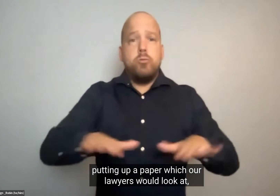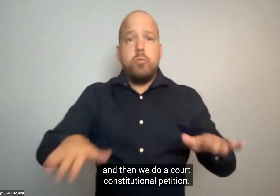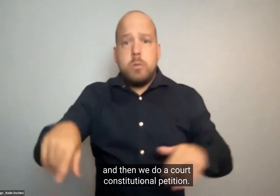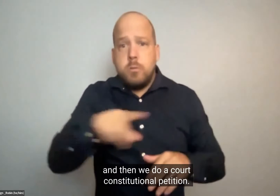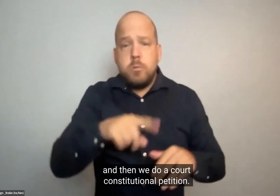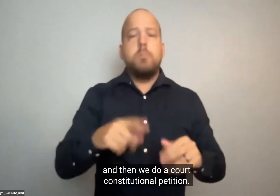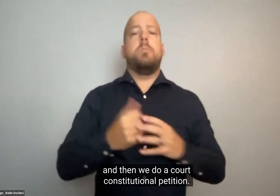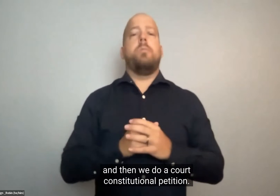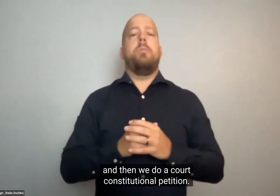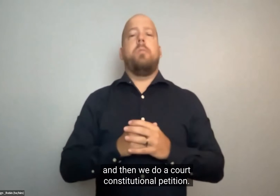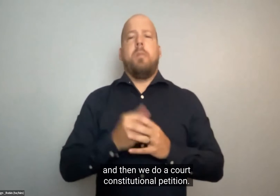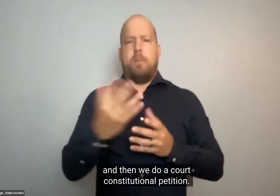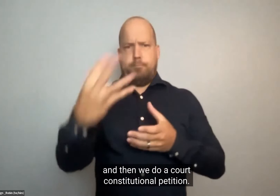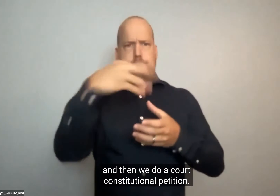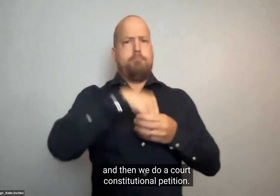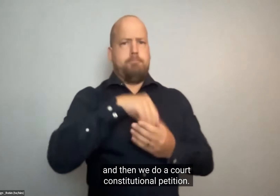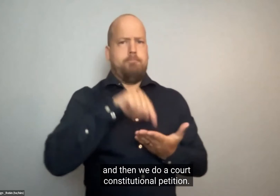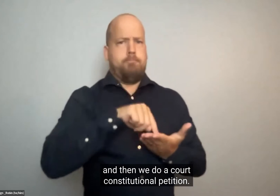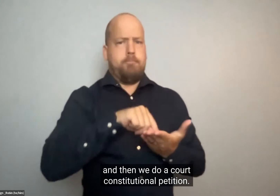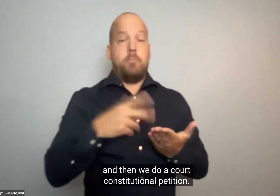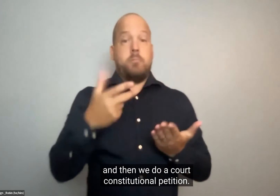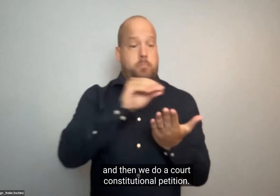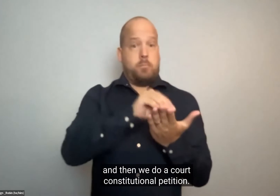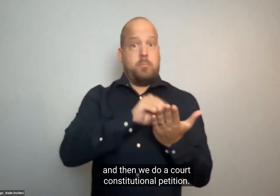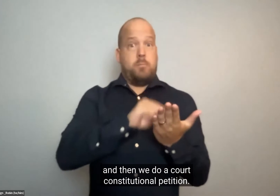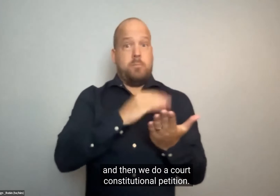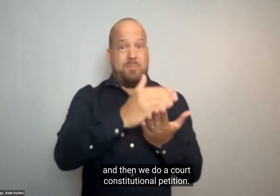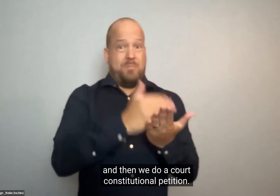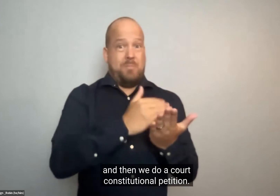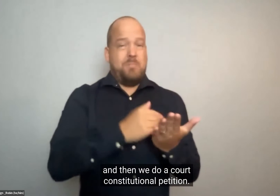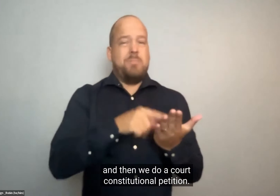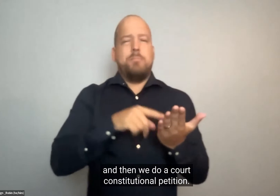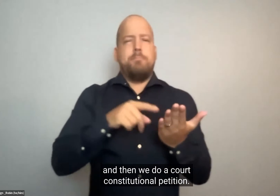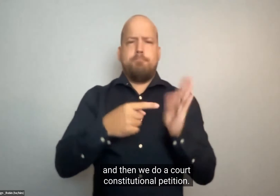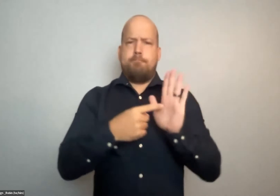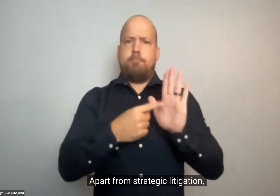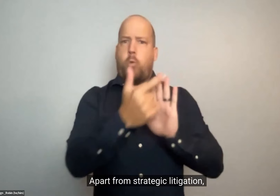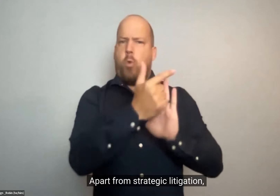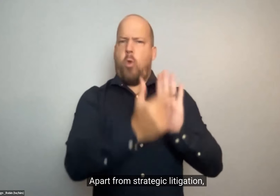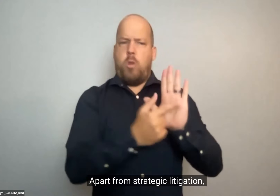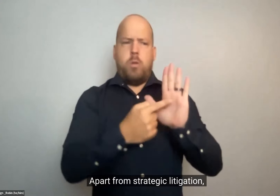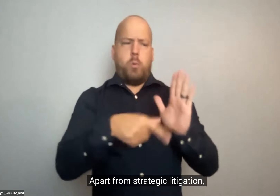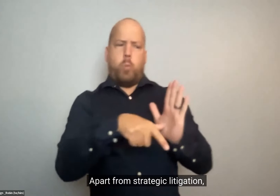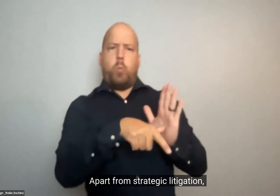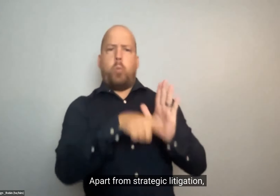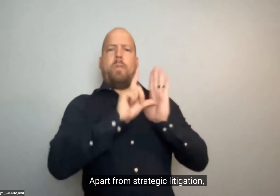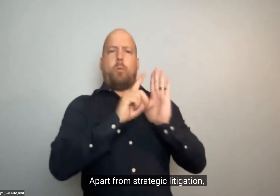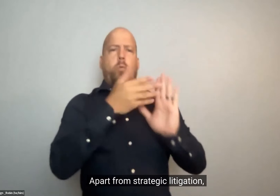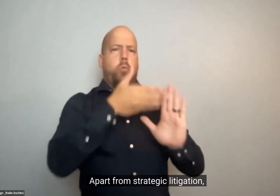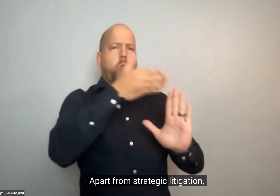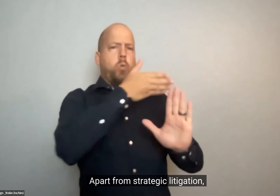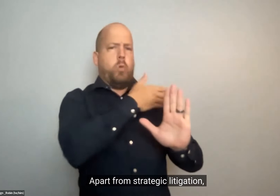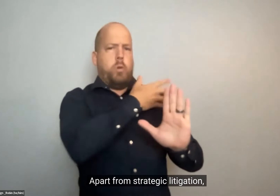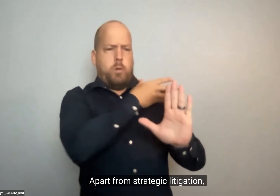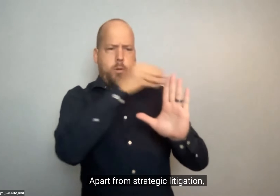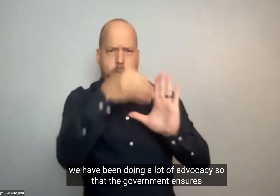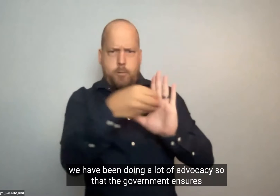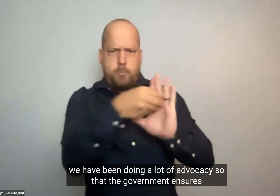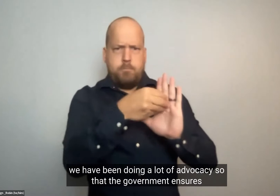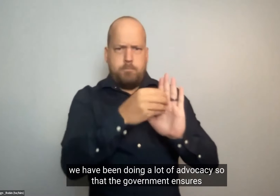at, and then we do a constitutional petition. Apart from strategic